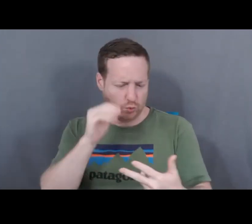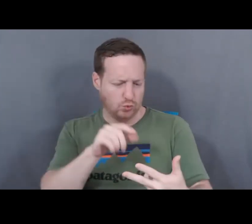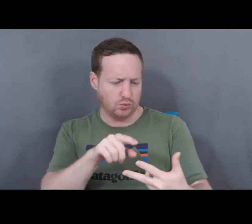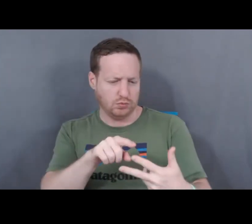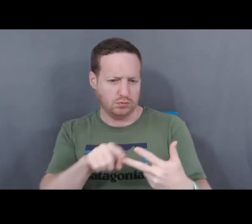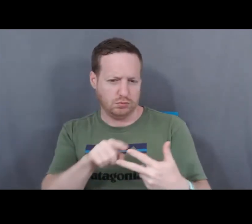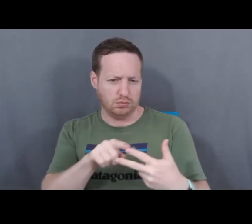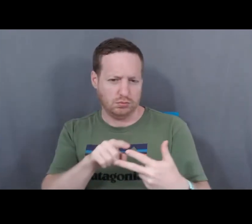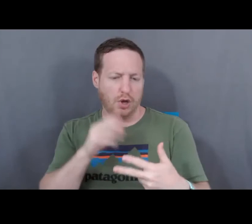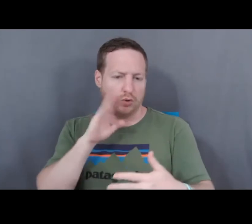I